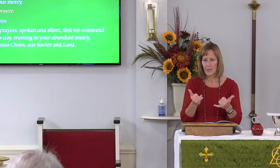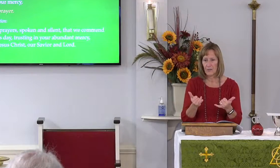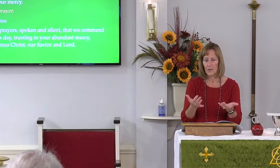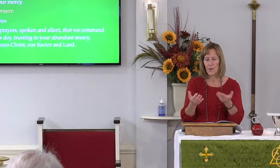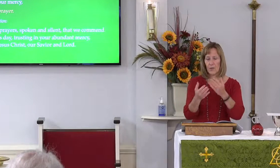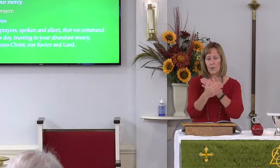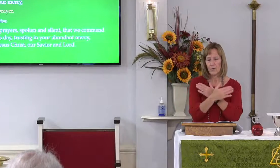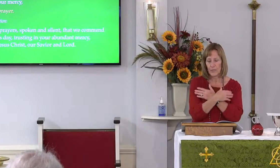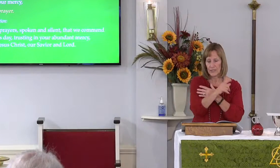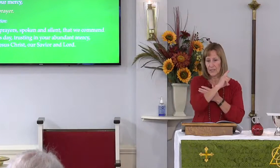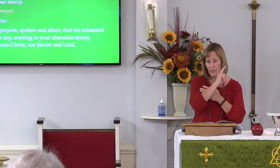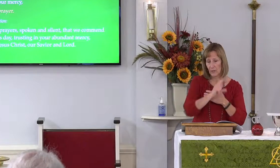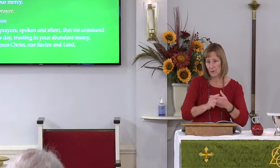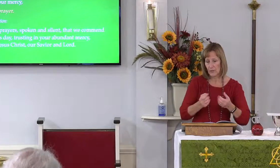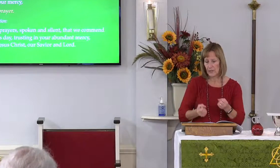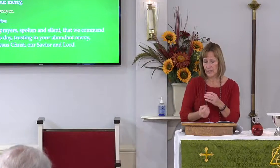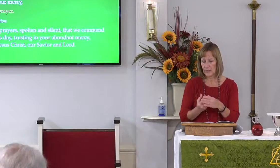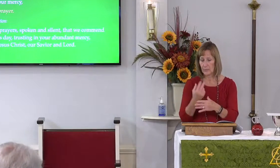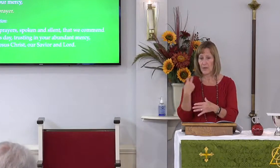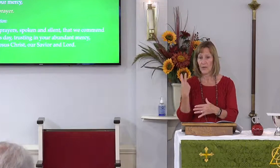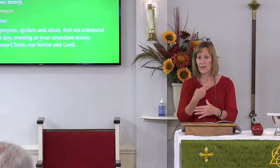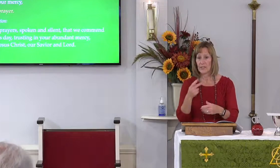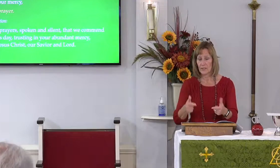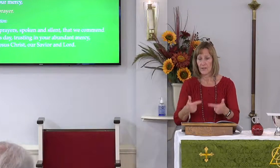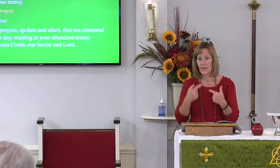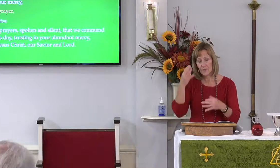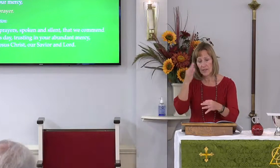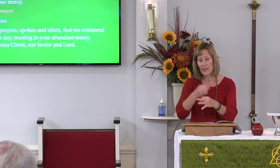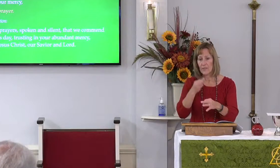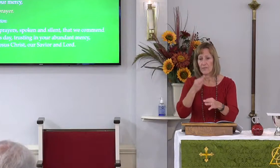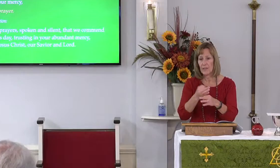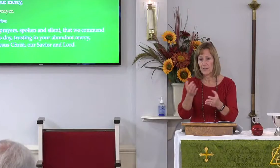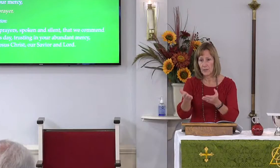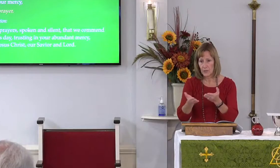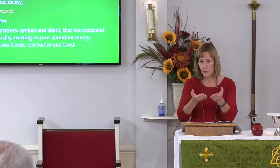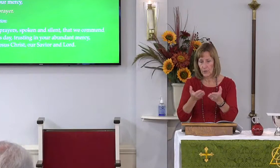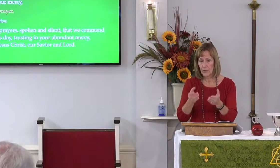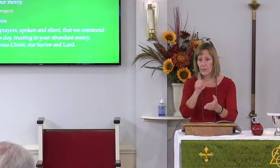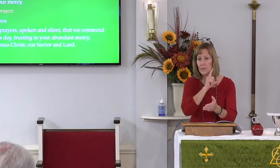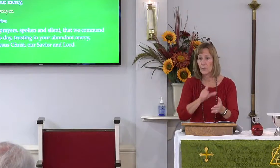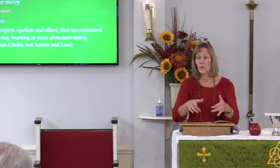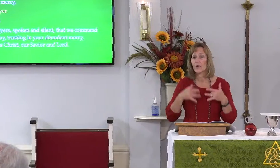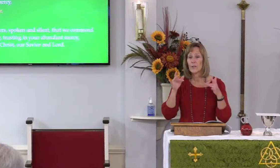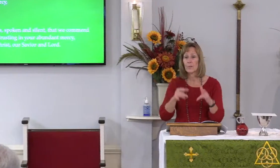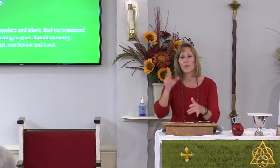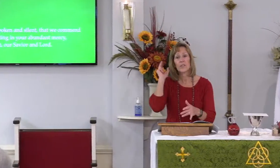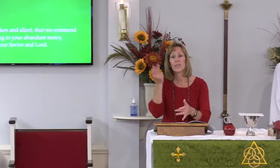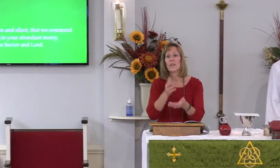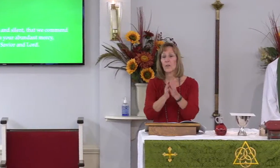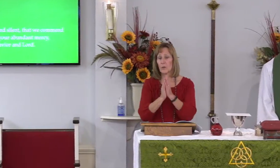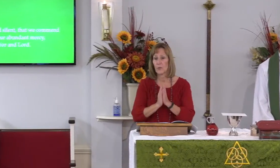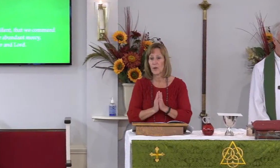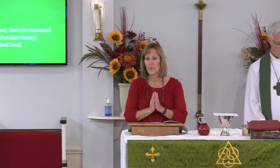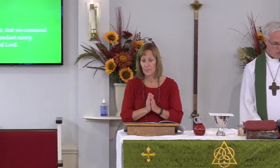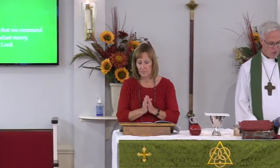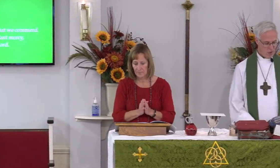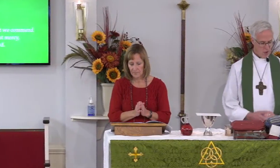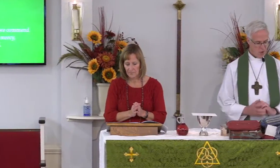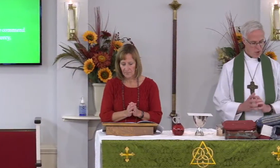Lord, inspire us in our lives of faithful service. Lord, in your mercy. Hear our